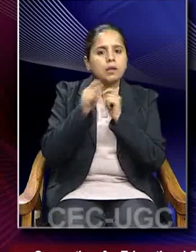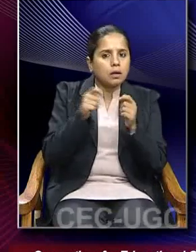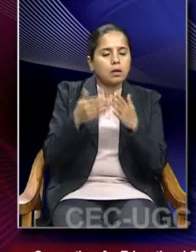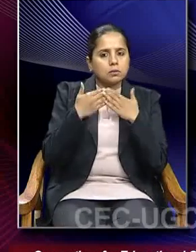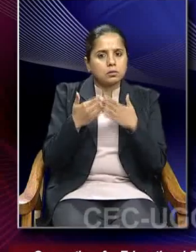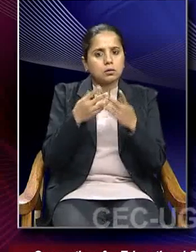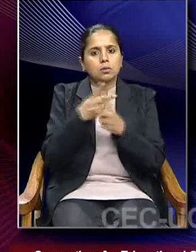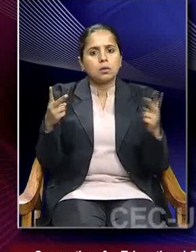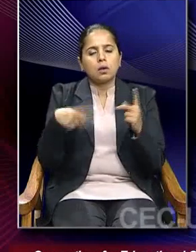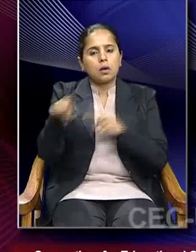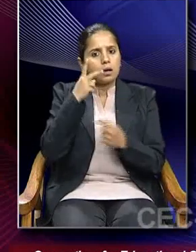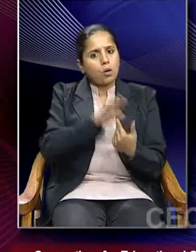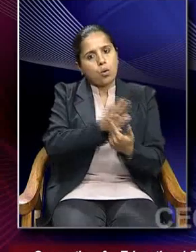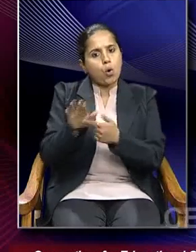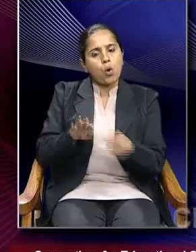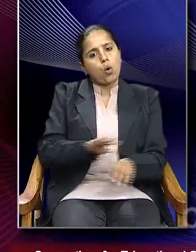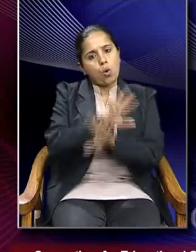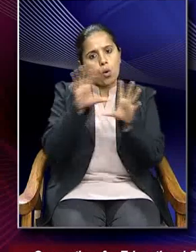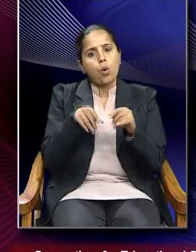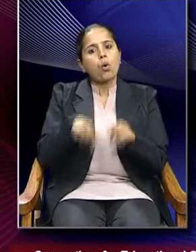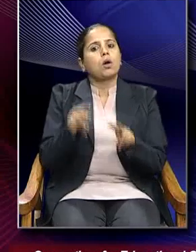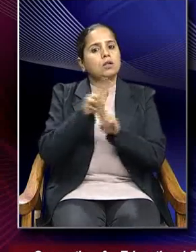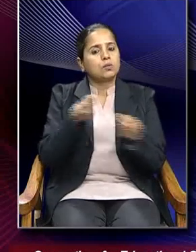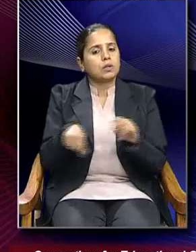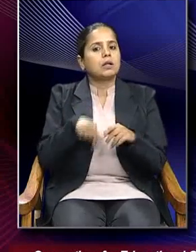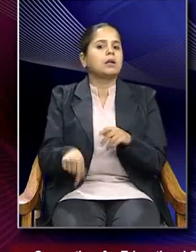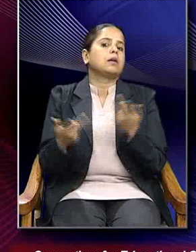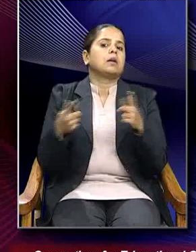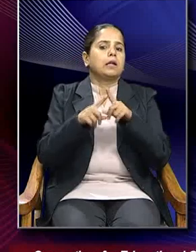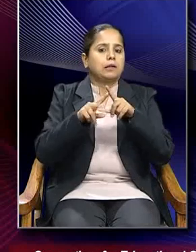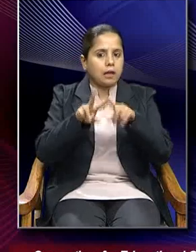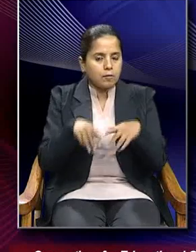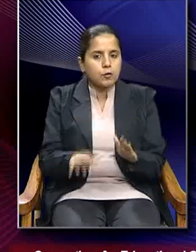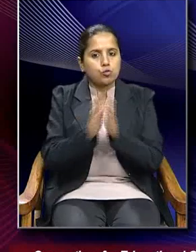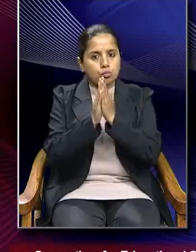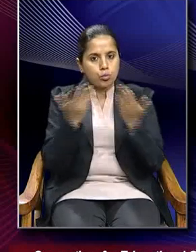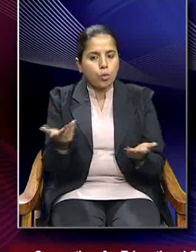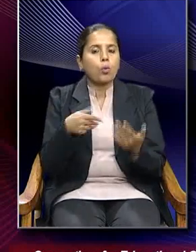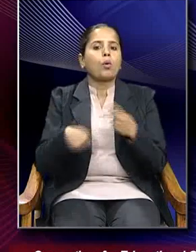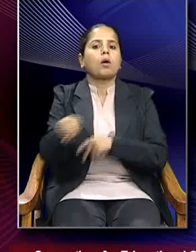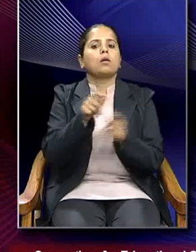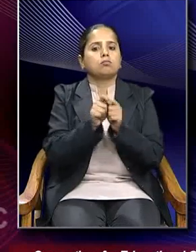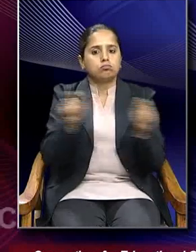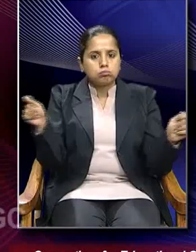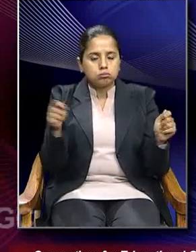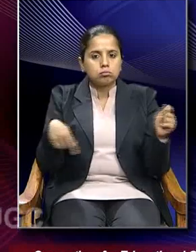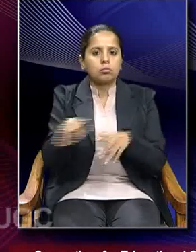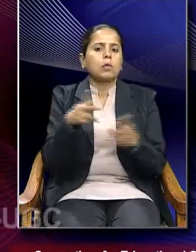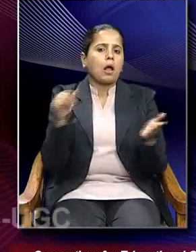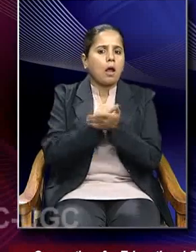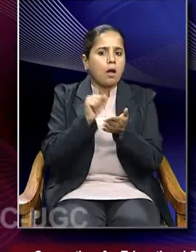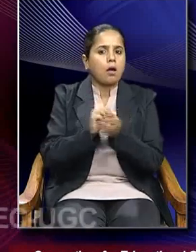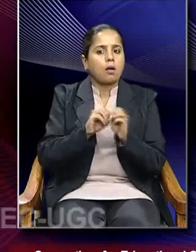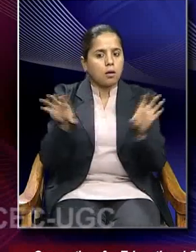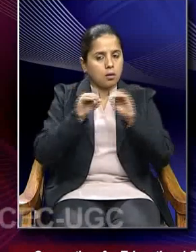which encompasses all research dealing with television, books, magazines, pamphlets, or